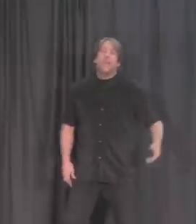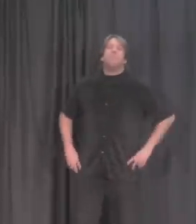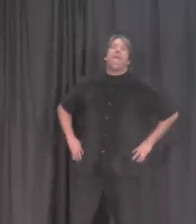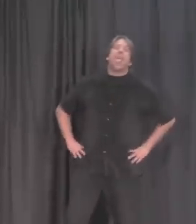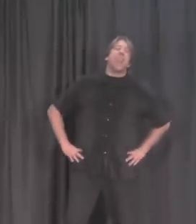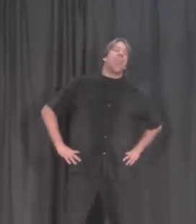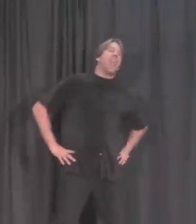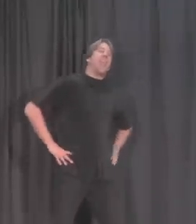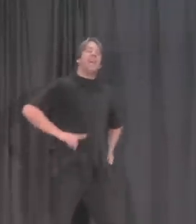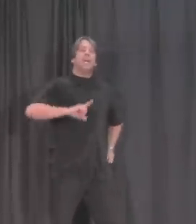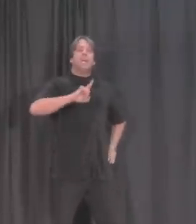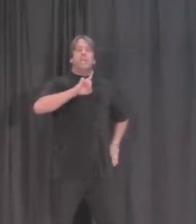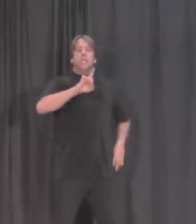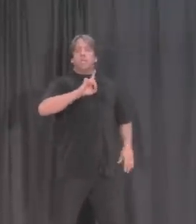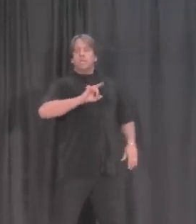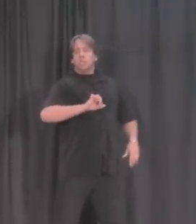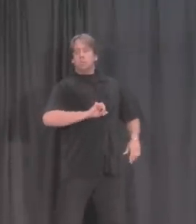fart. Hold on.